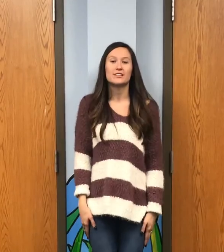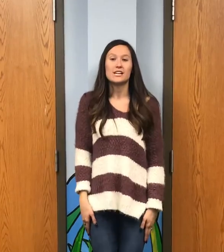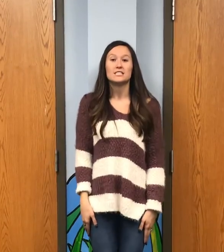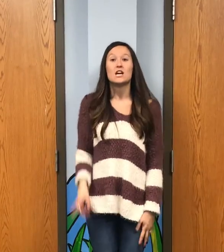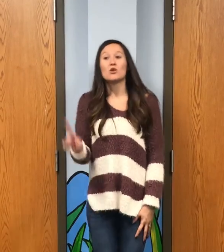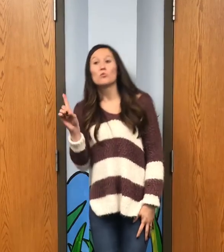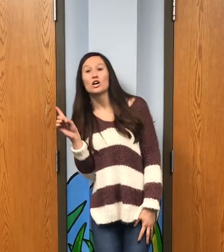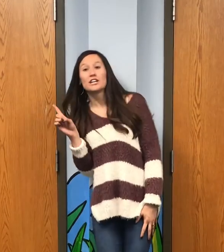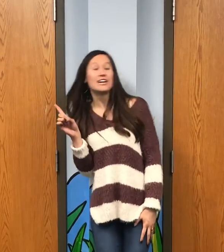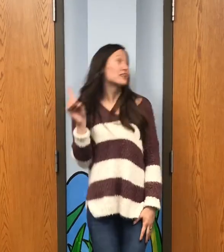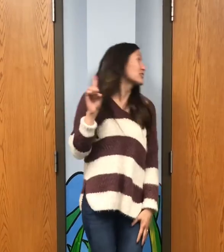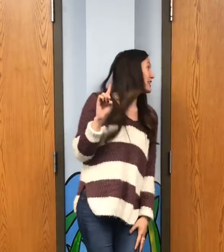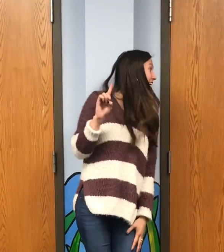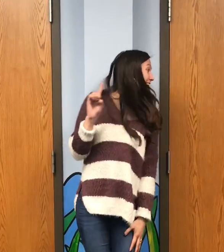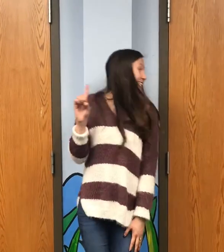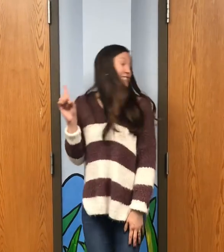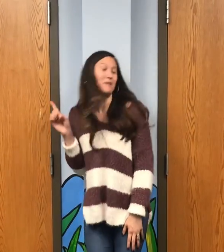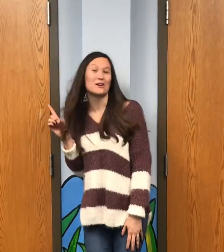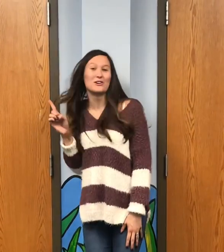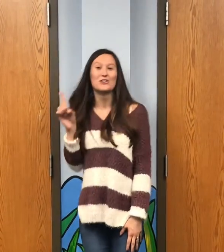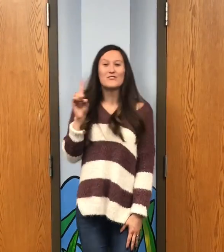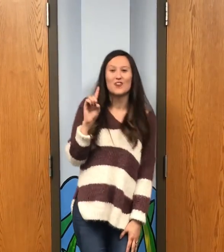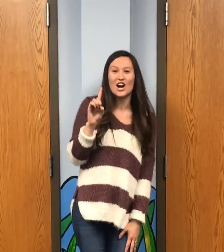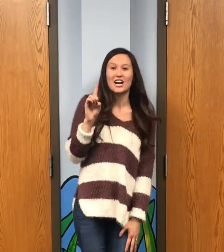Then green and speckled whales